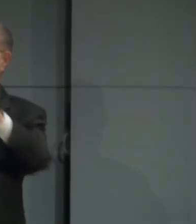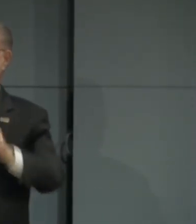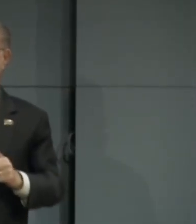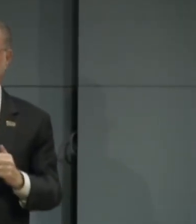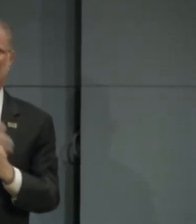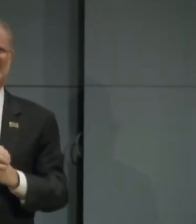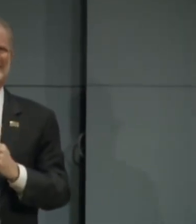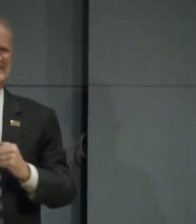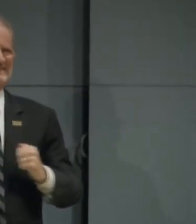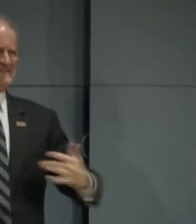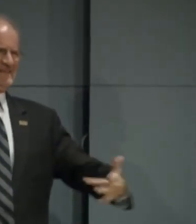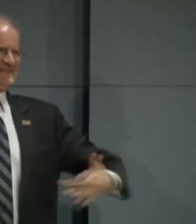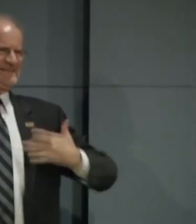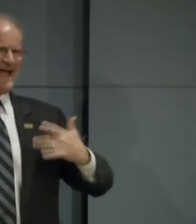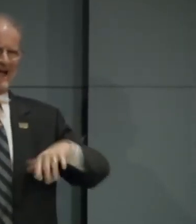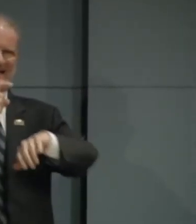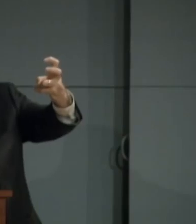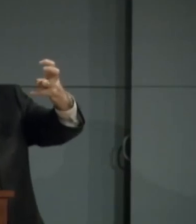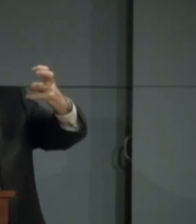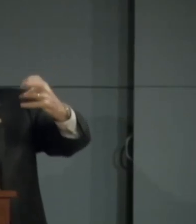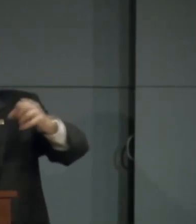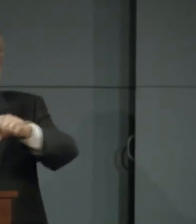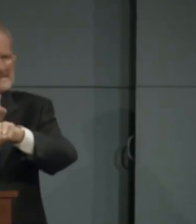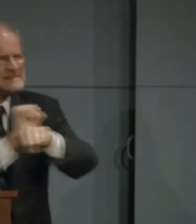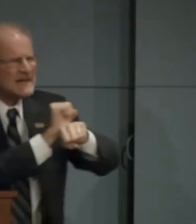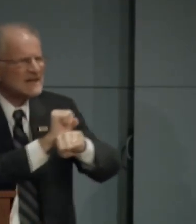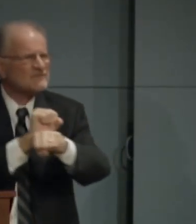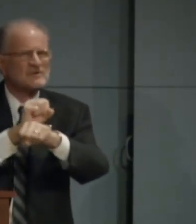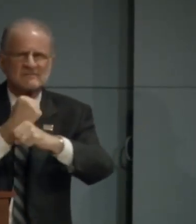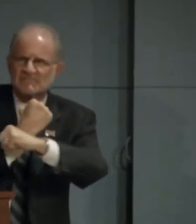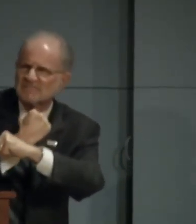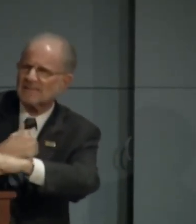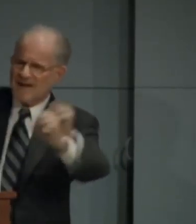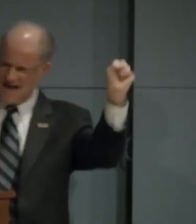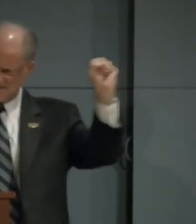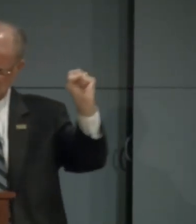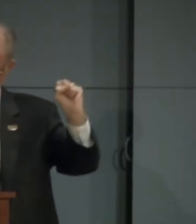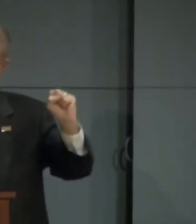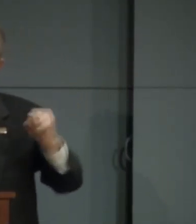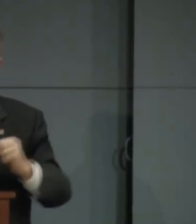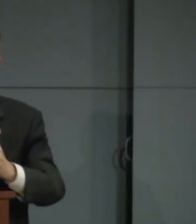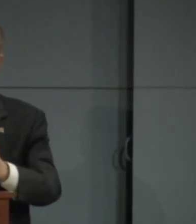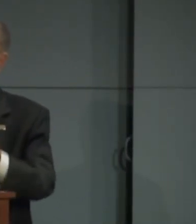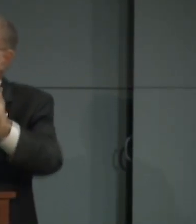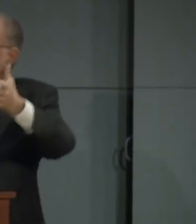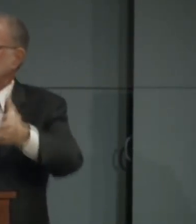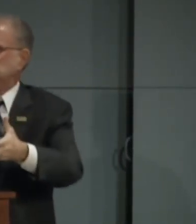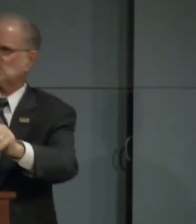Hello and good afternoon, everyone. It's a very exciting time for all of us.